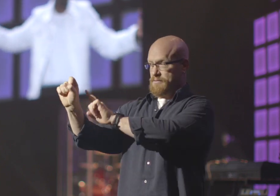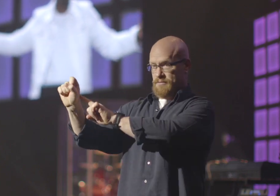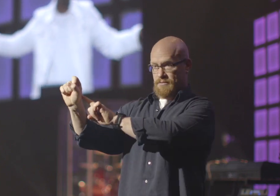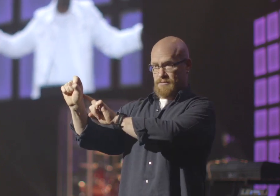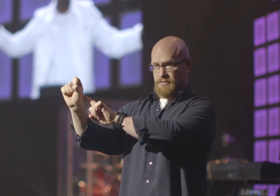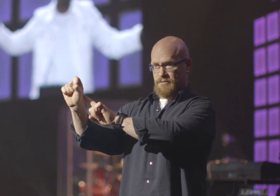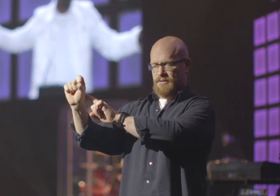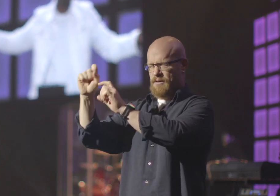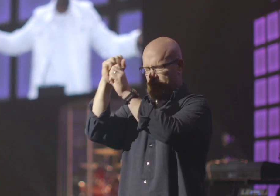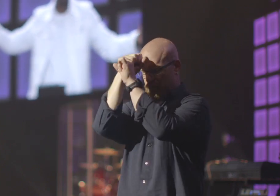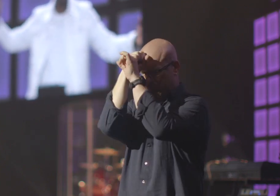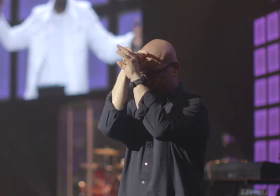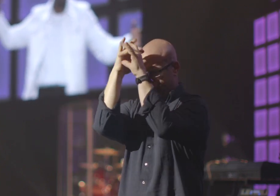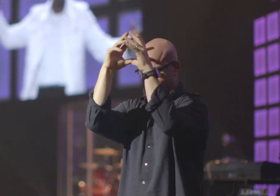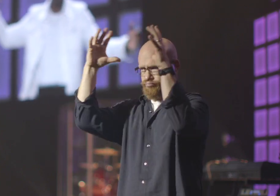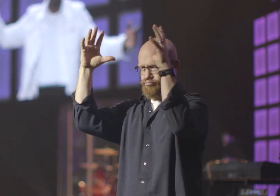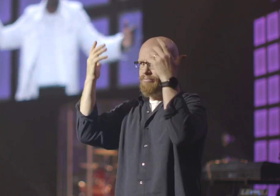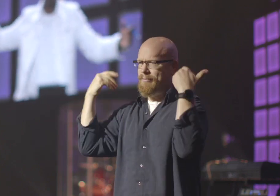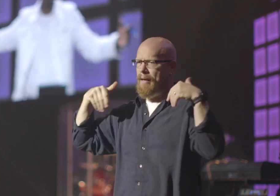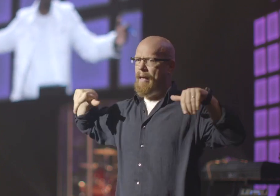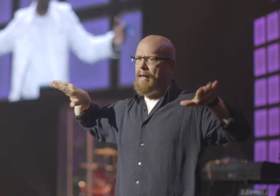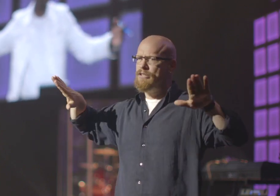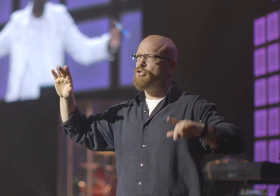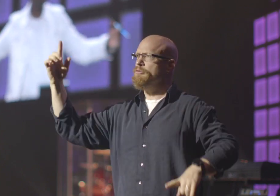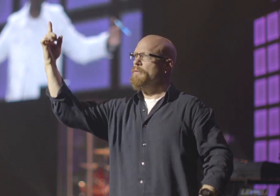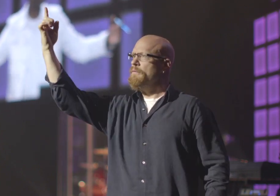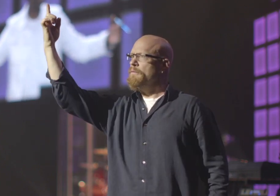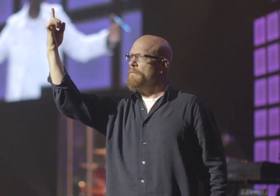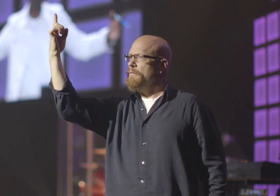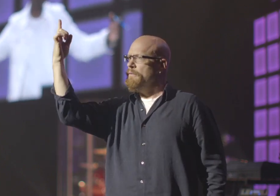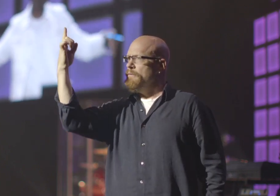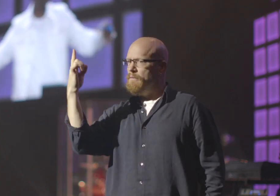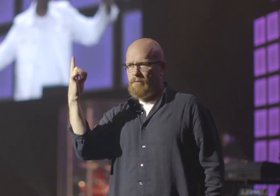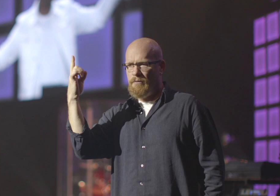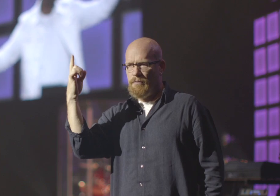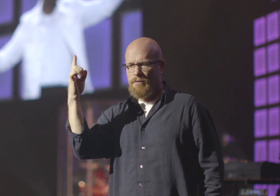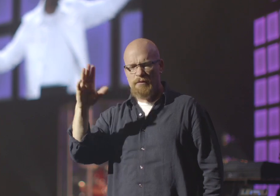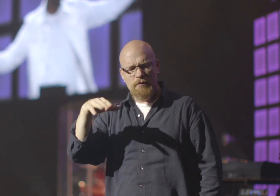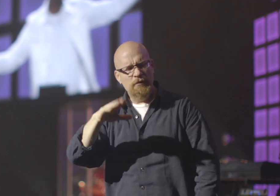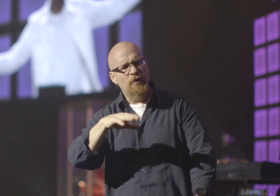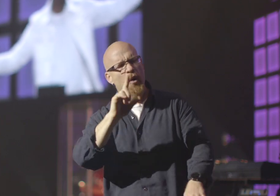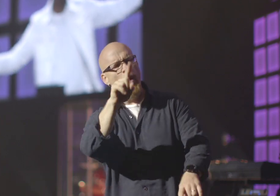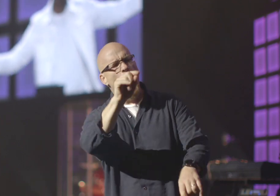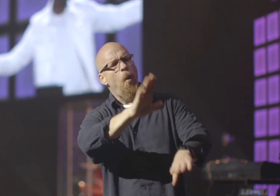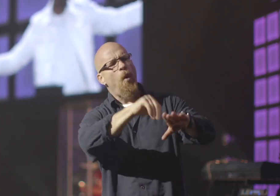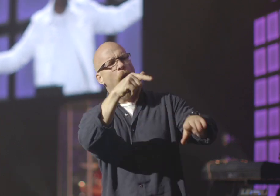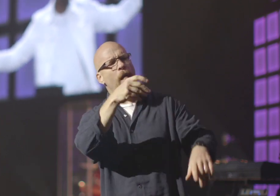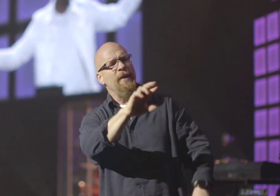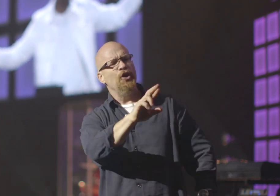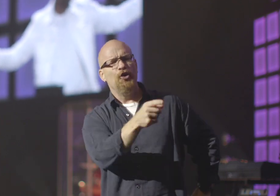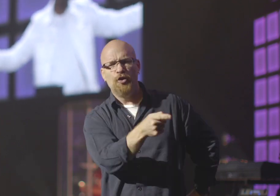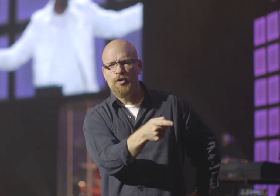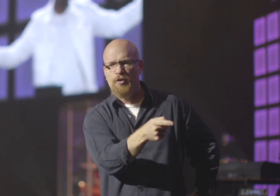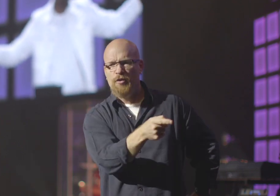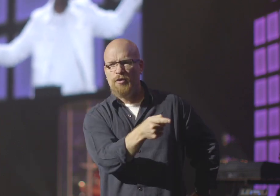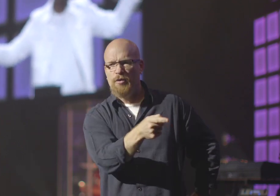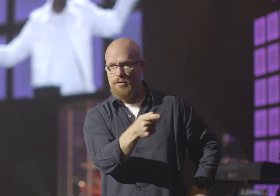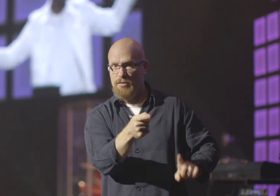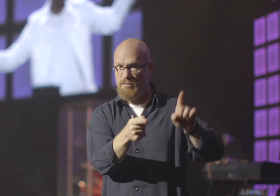a vision with an angel coming in and telling him to send for a gentleman by the name of Peter, who was in